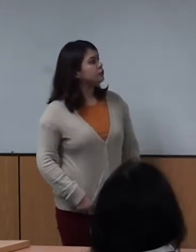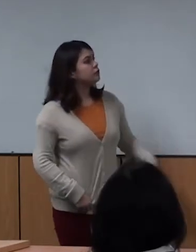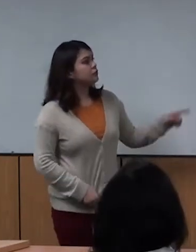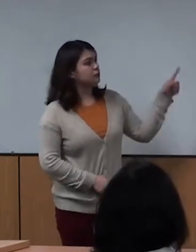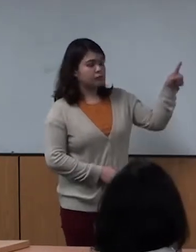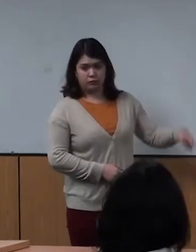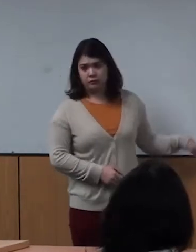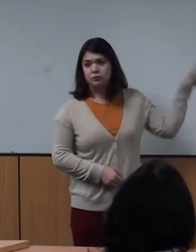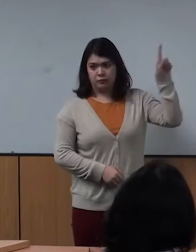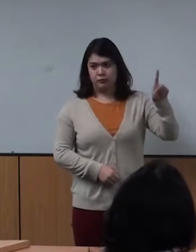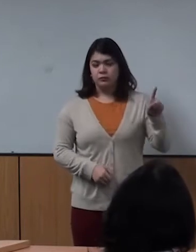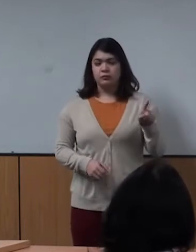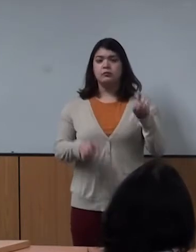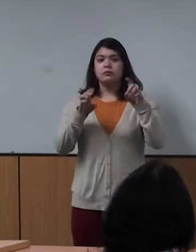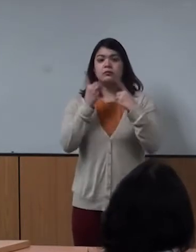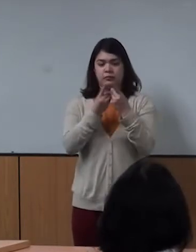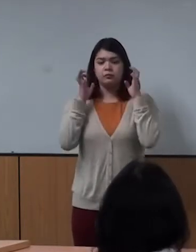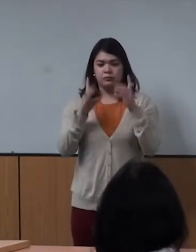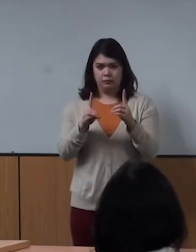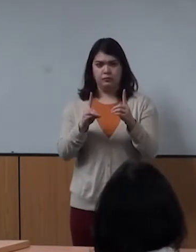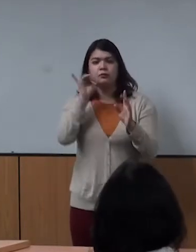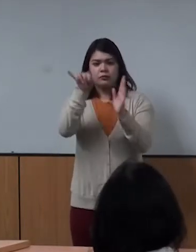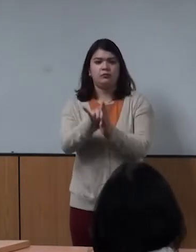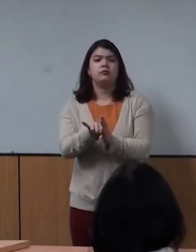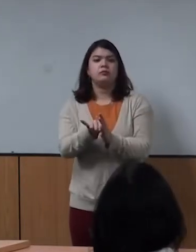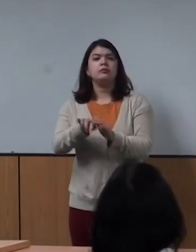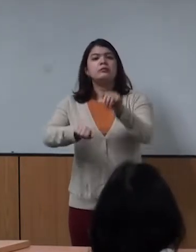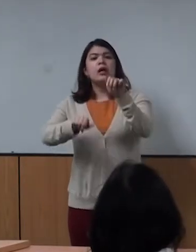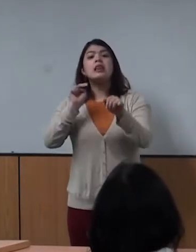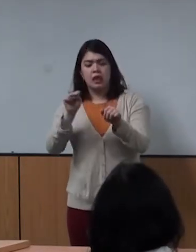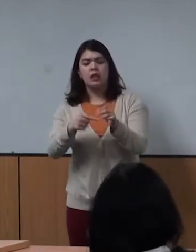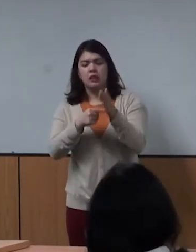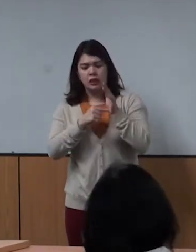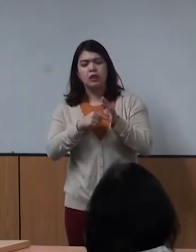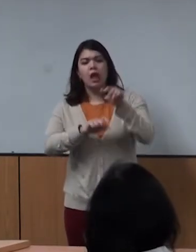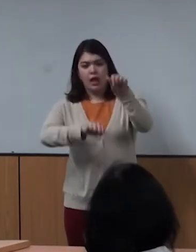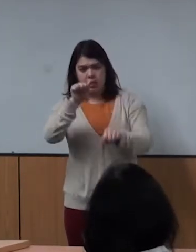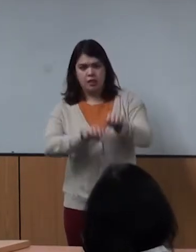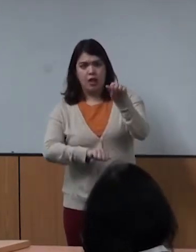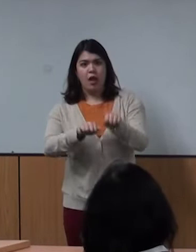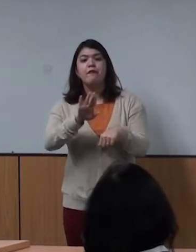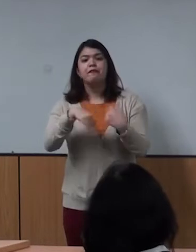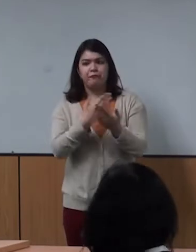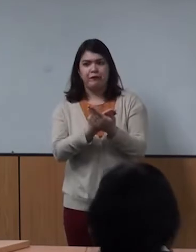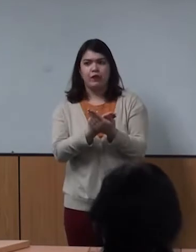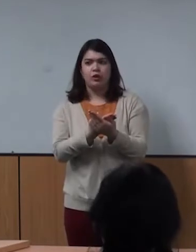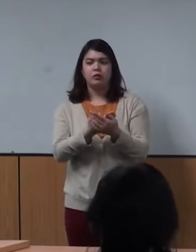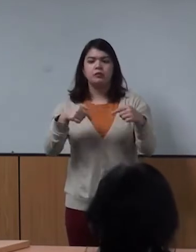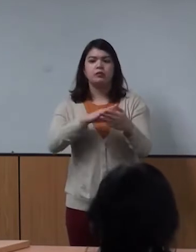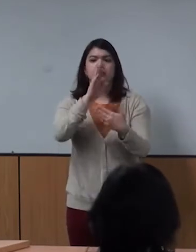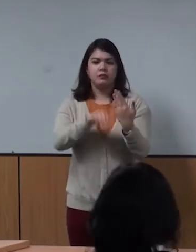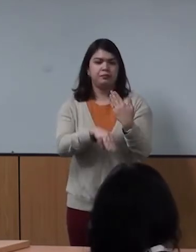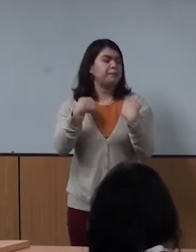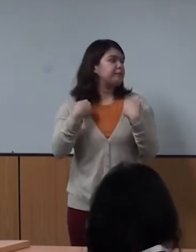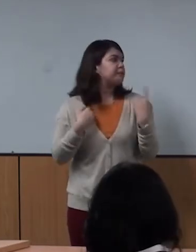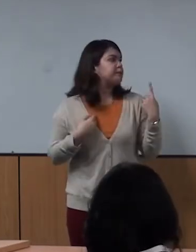are the things which the Department of Education identified that needs to be assessed all throughout the